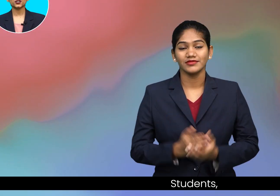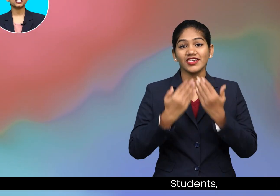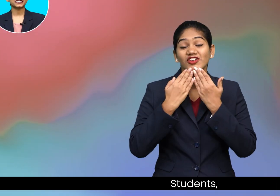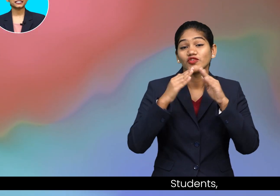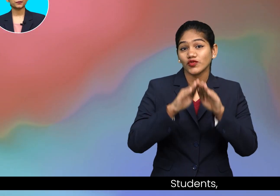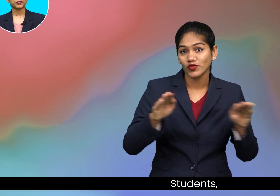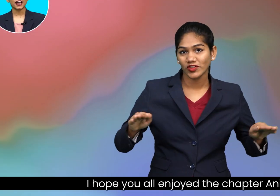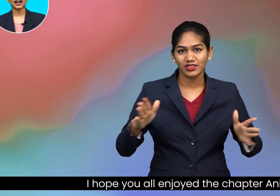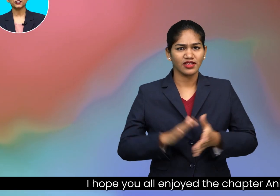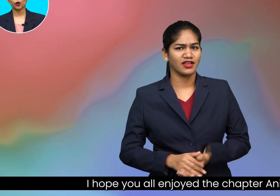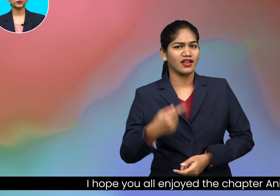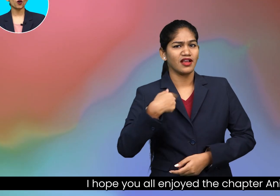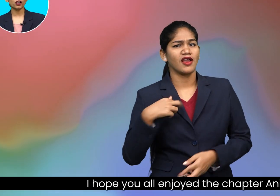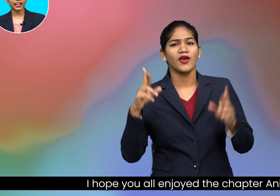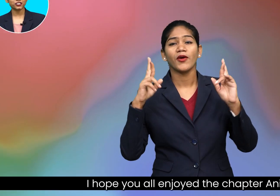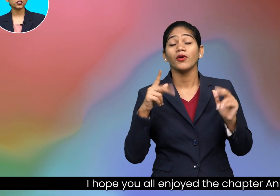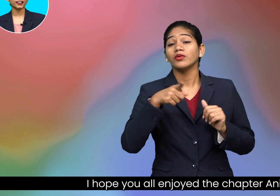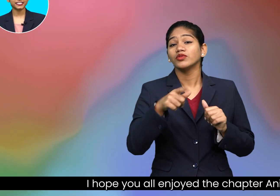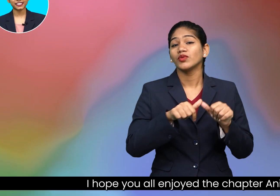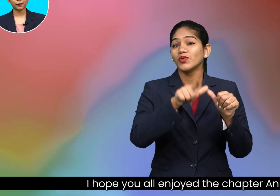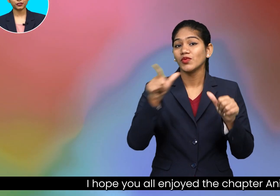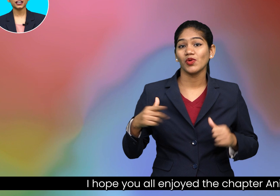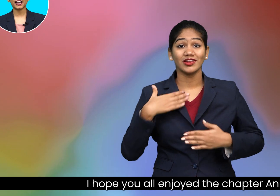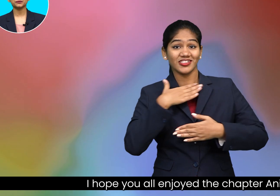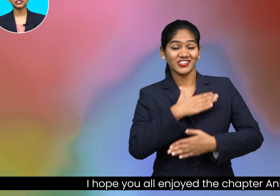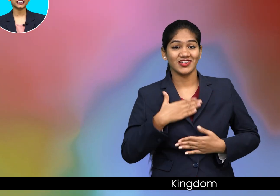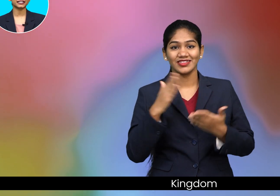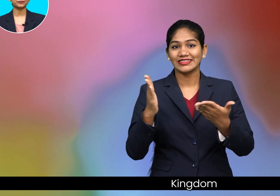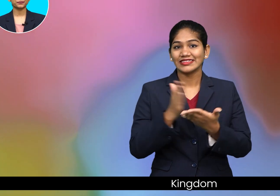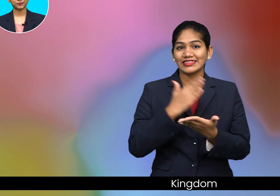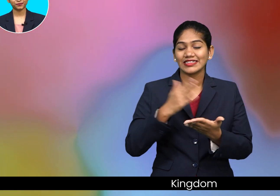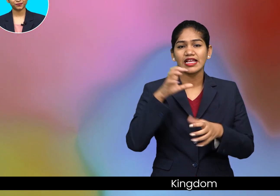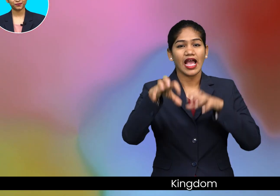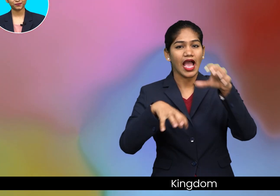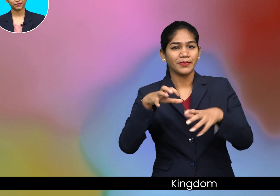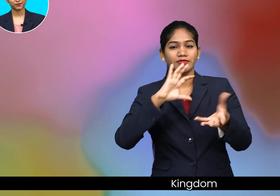Students, I hope you all enjoyed the chapter Animal Kingdom.